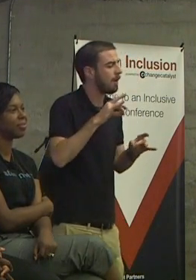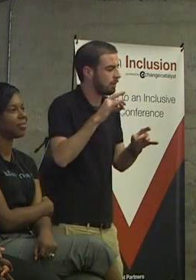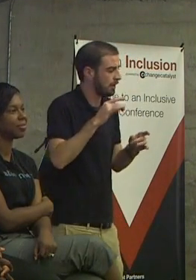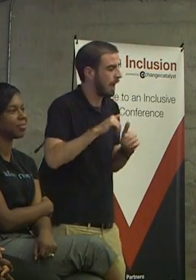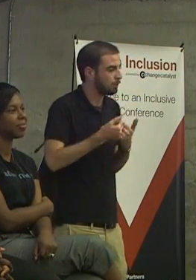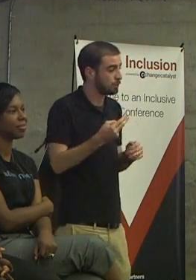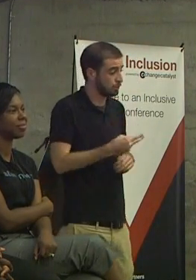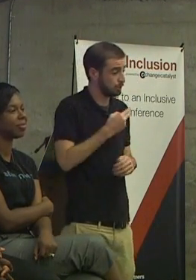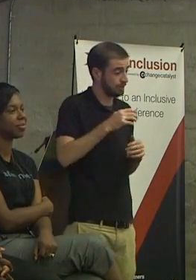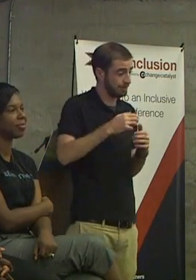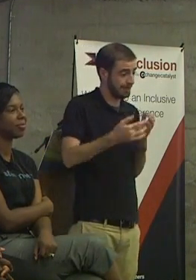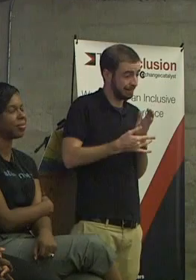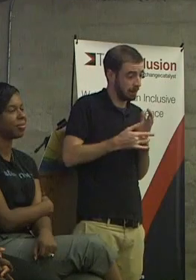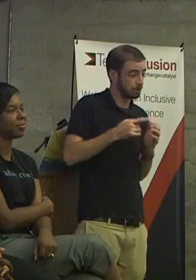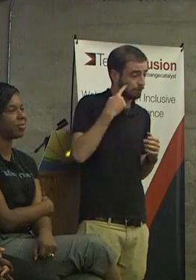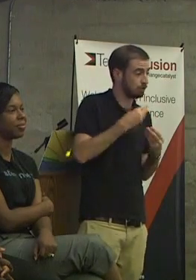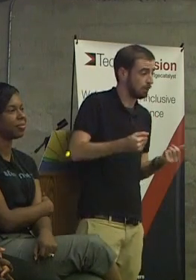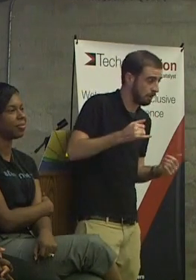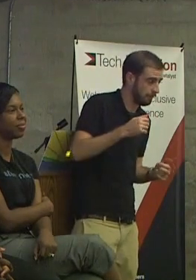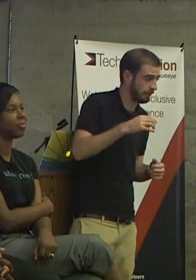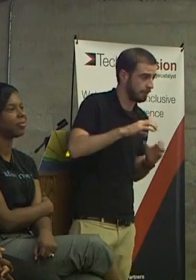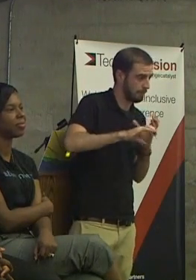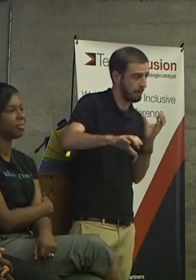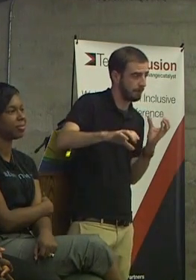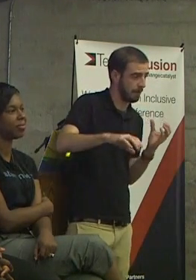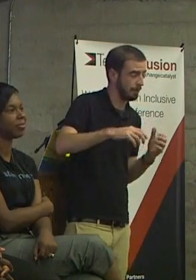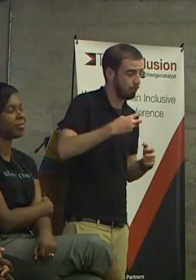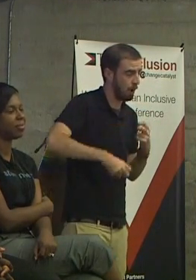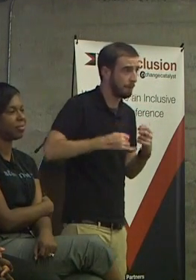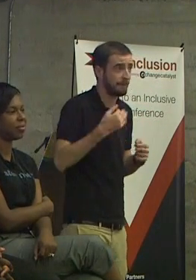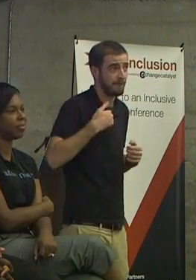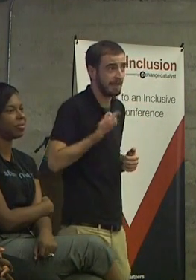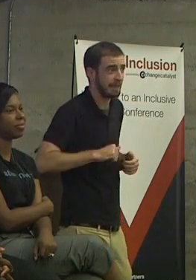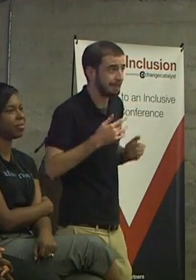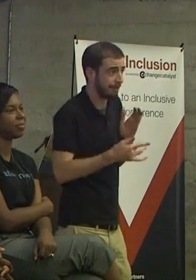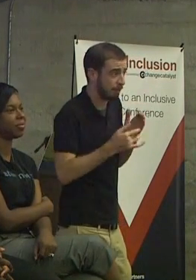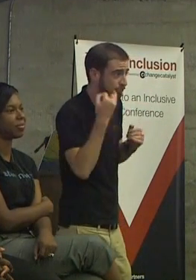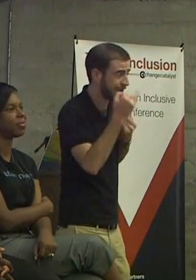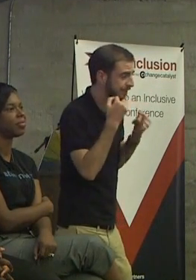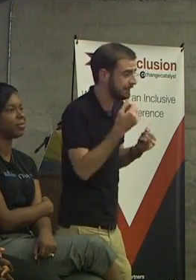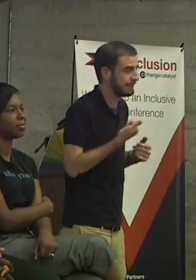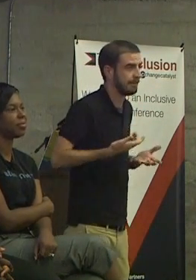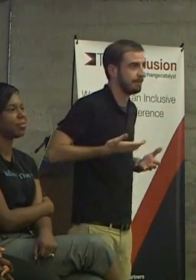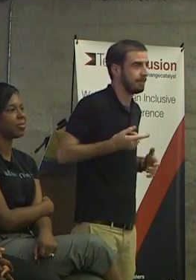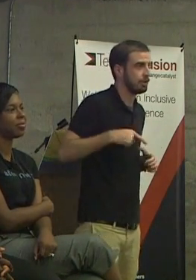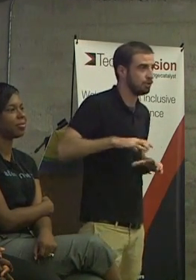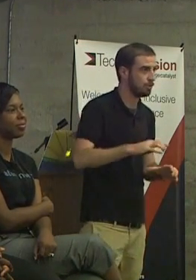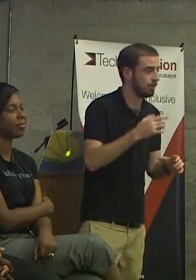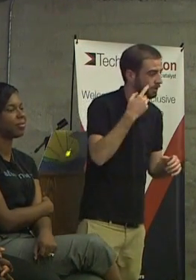solve the pipeline problems. If you have any technology ideas or ways that you're thinking of adapting your